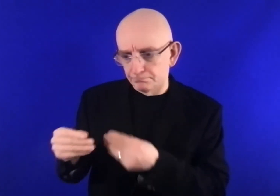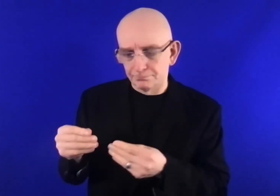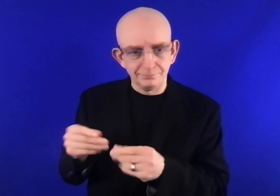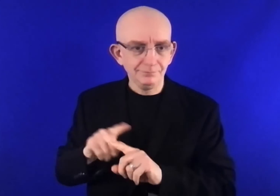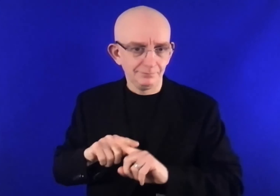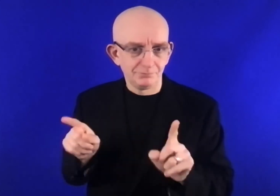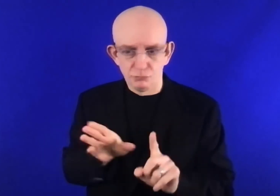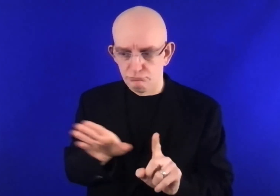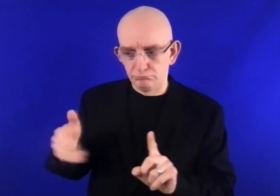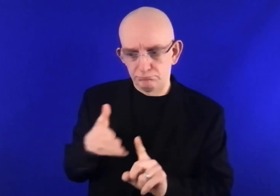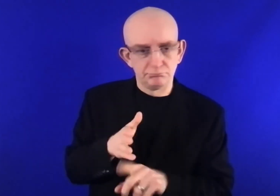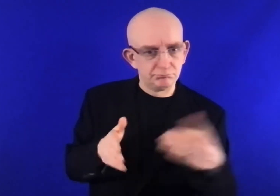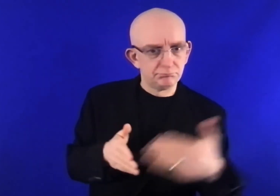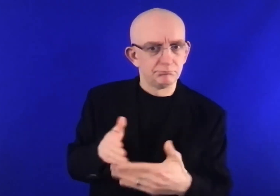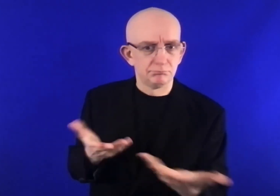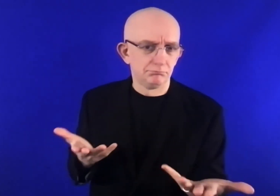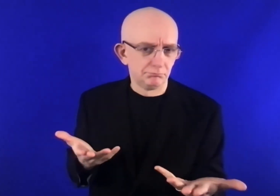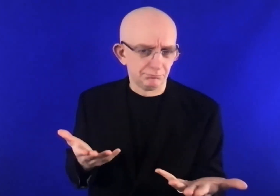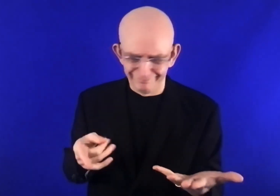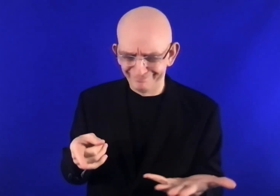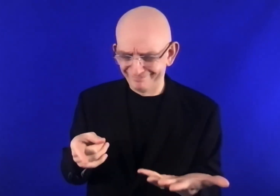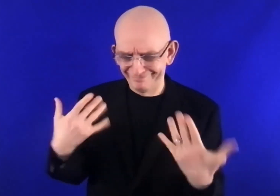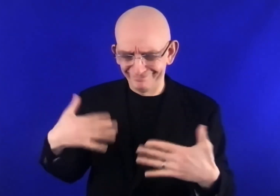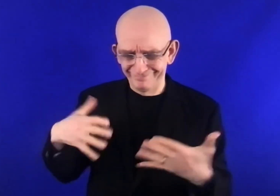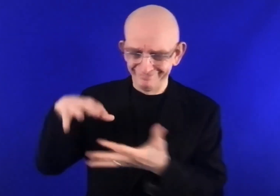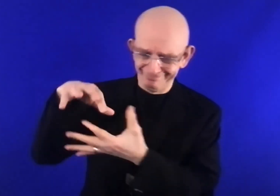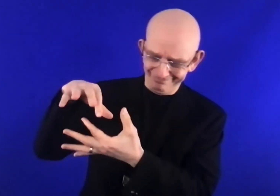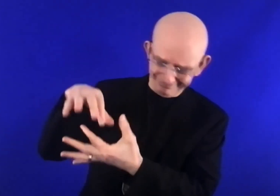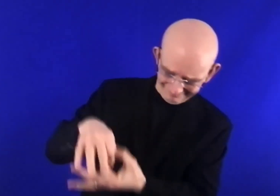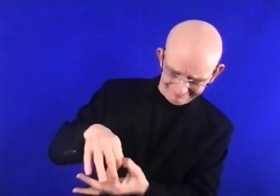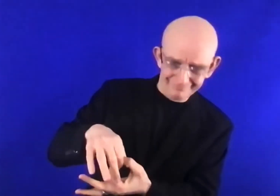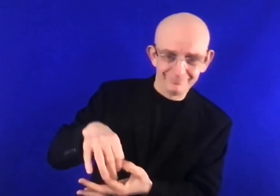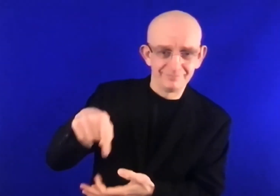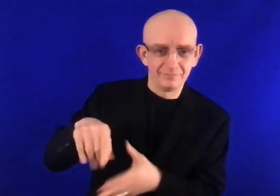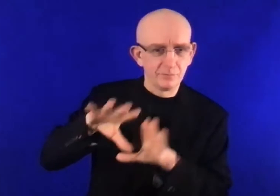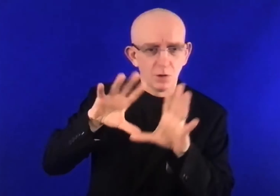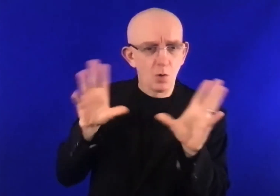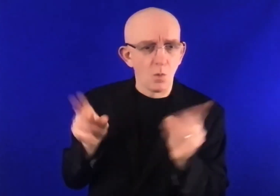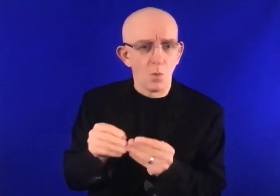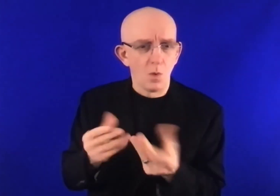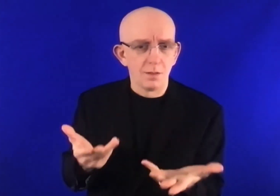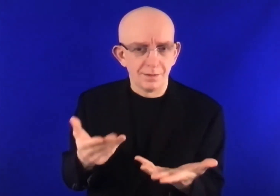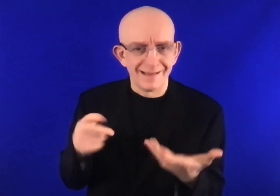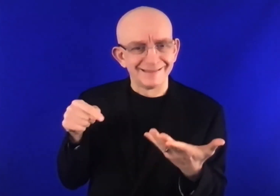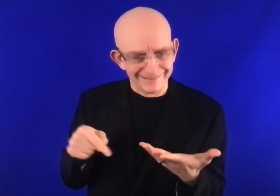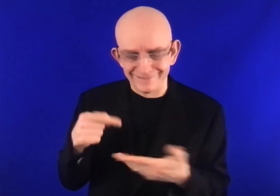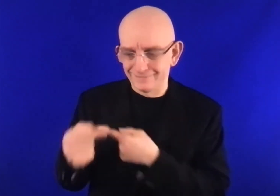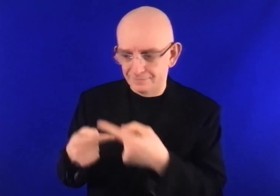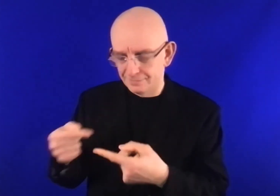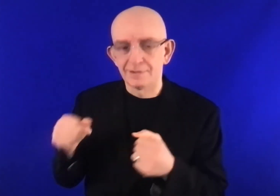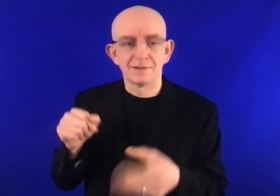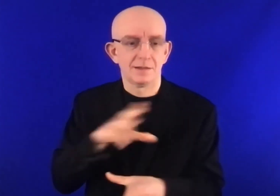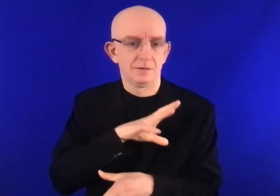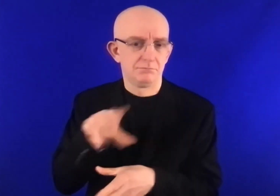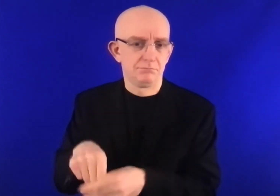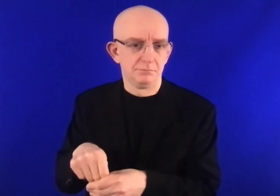be inclusive. And it's also important to have a strong mind, a healthy mind, as Antonio has said.